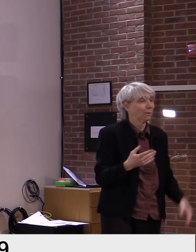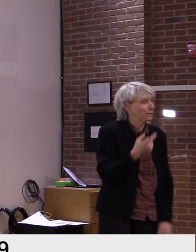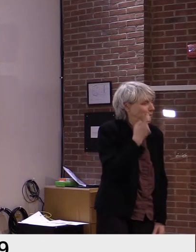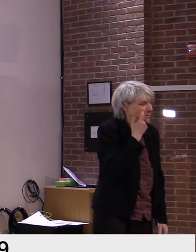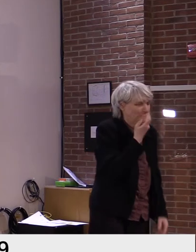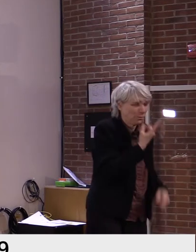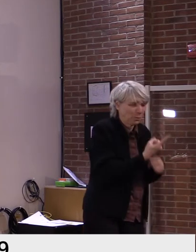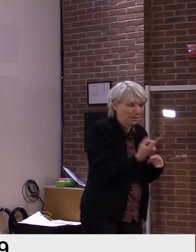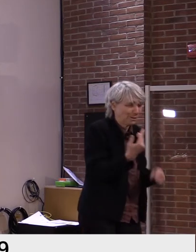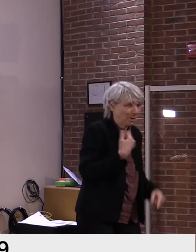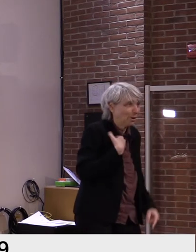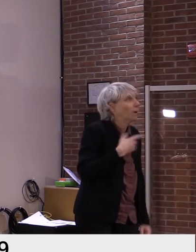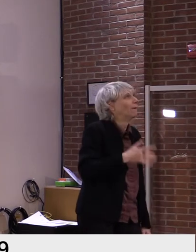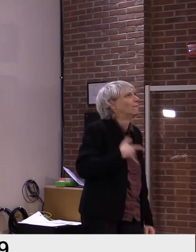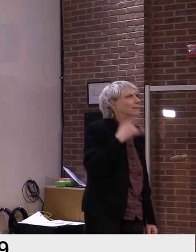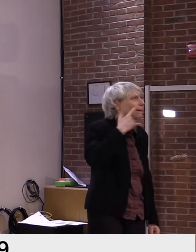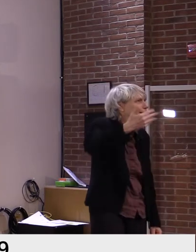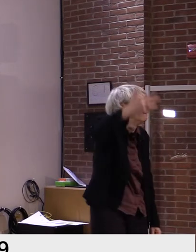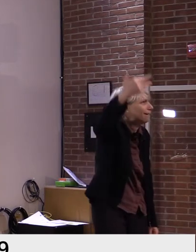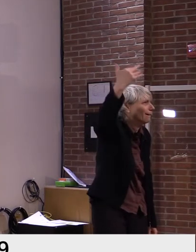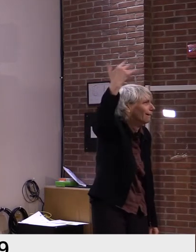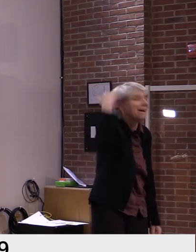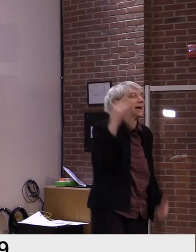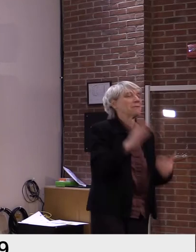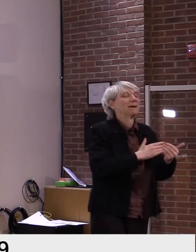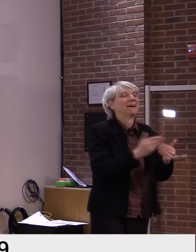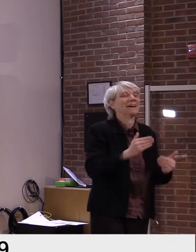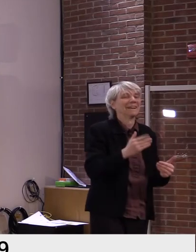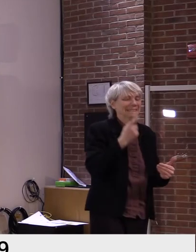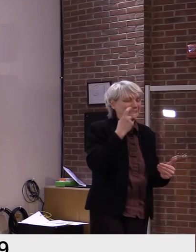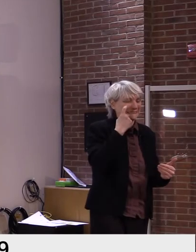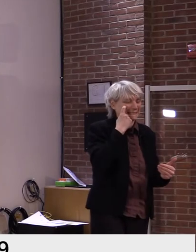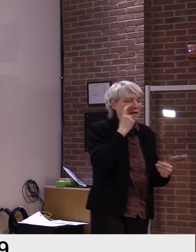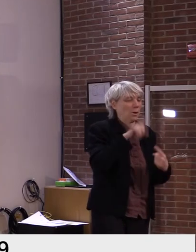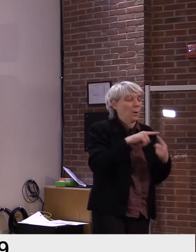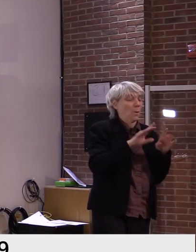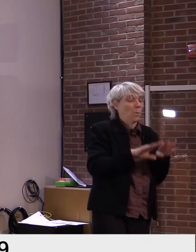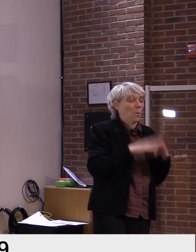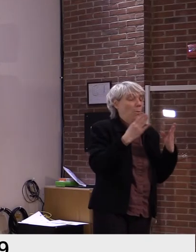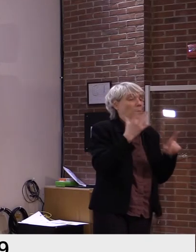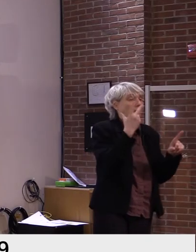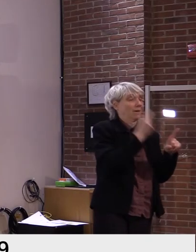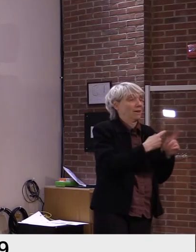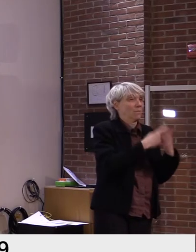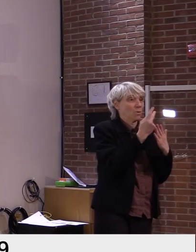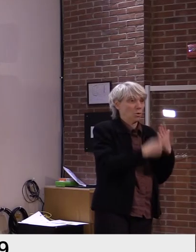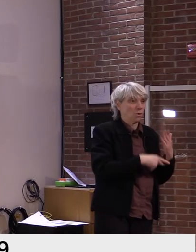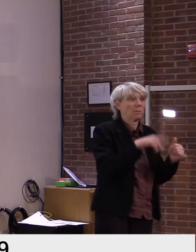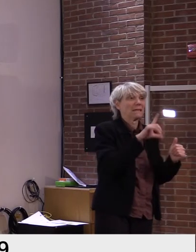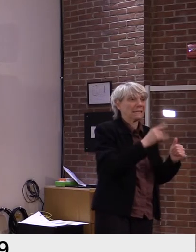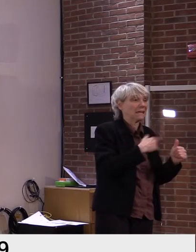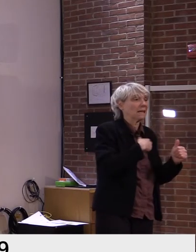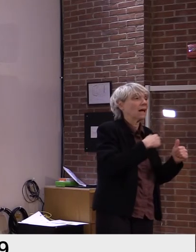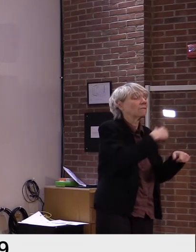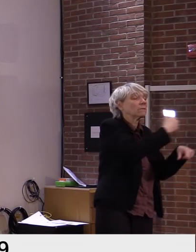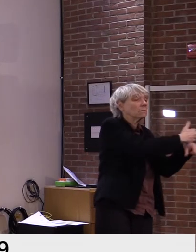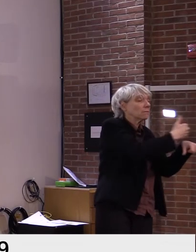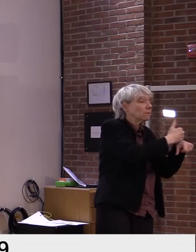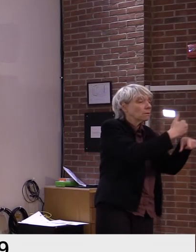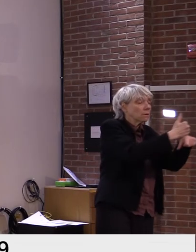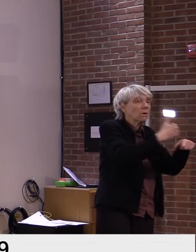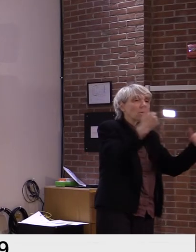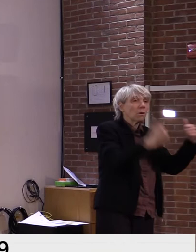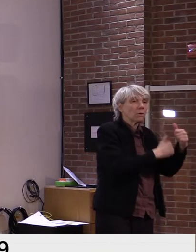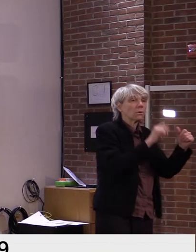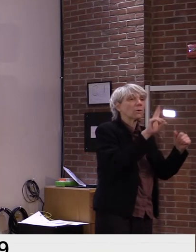ago, it sounds like years ago now, but in the original sort of vaccination program, and we've spread that program out to more and